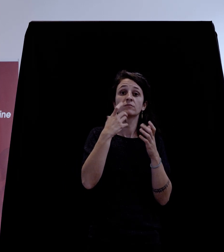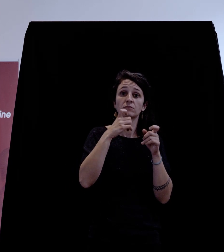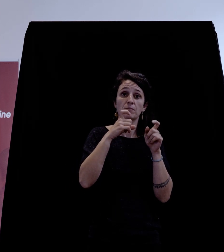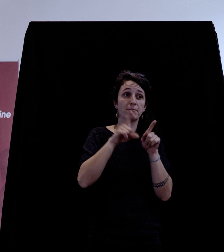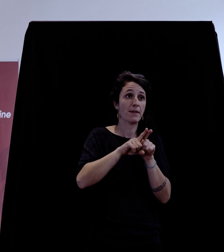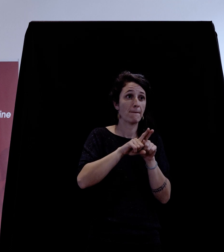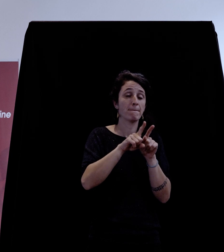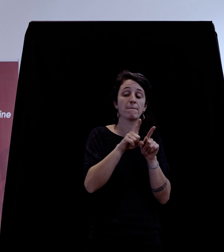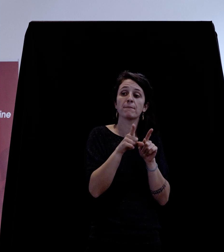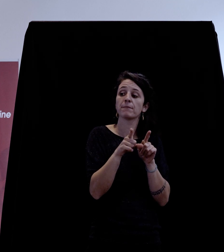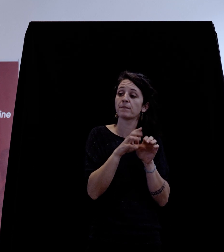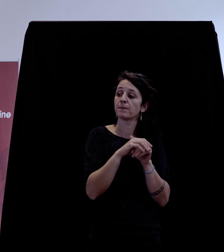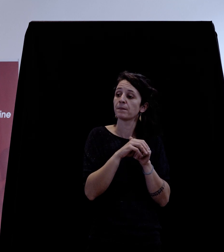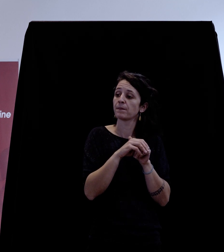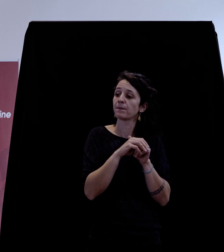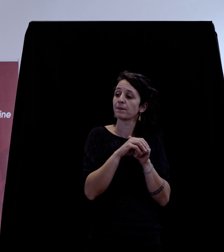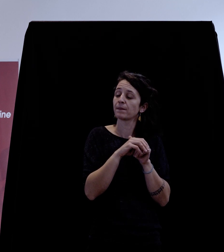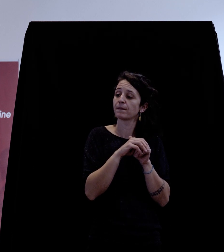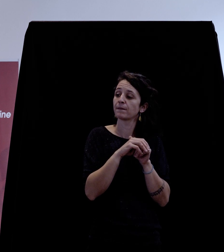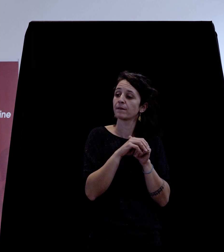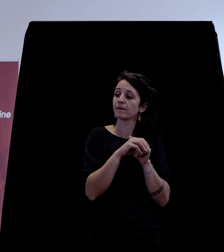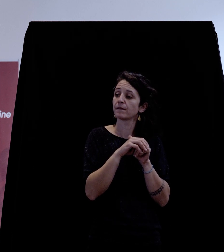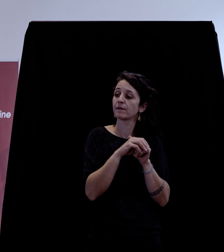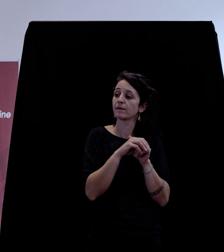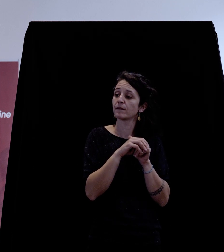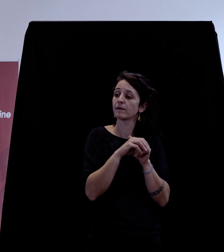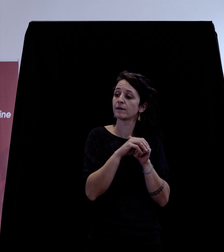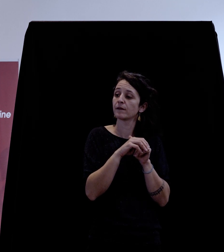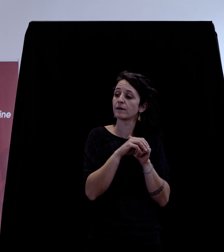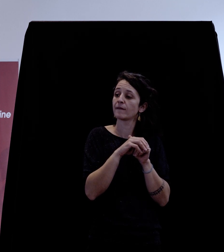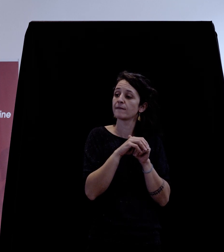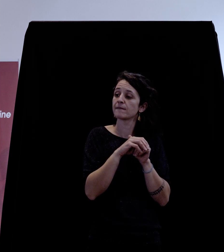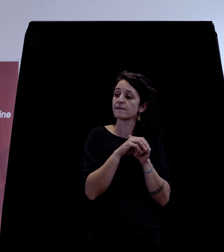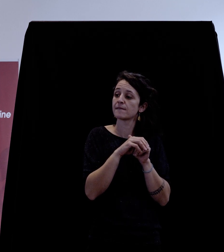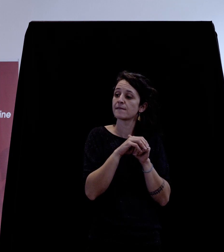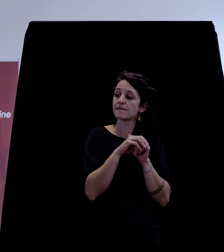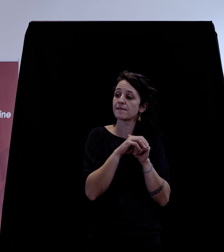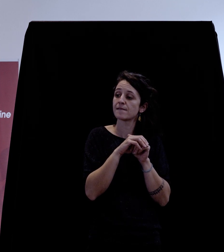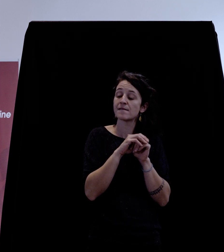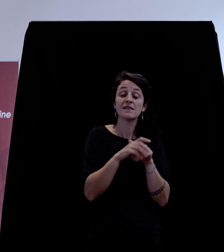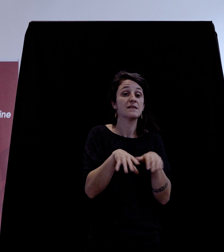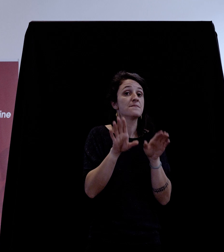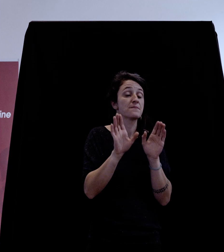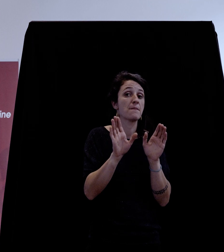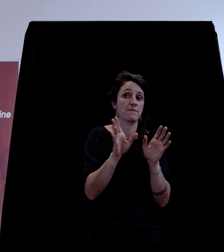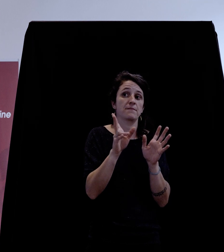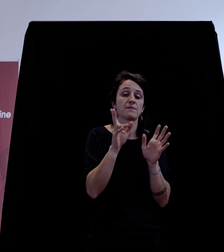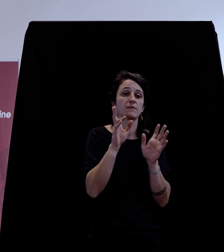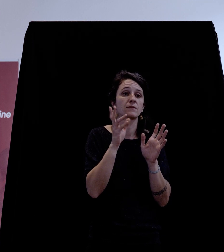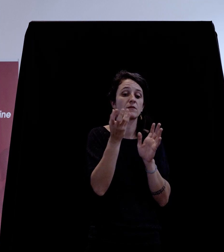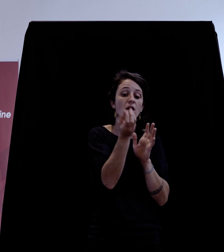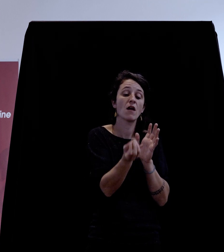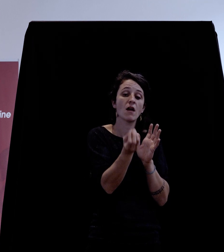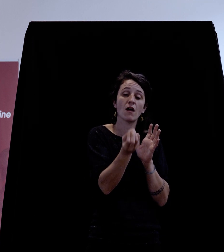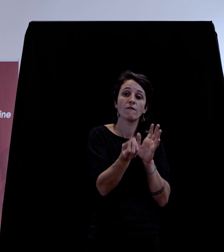incidental, I'll use that word, even incidental sensory events may overload the child. It may not take much to take them from a